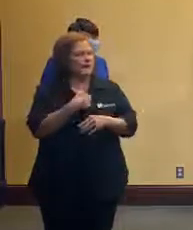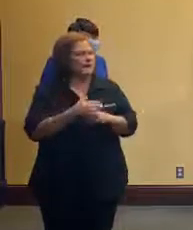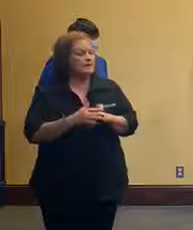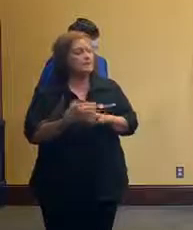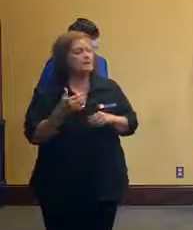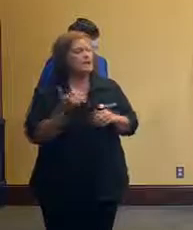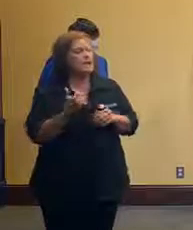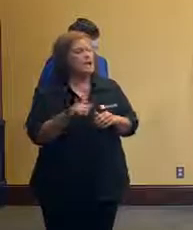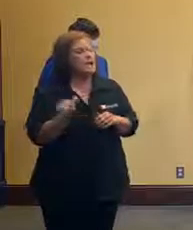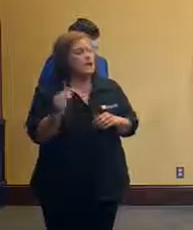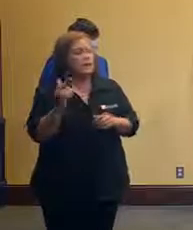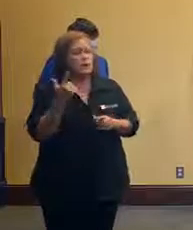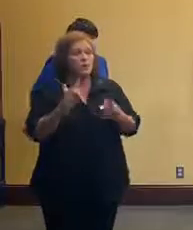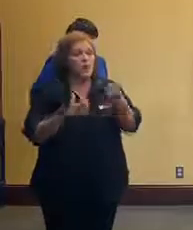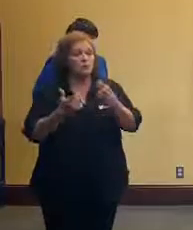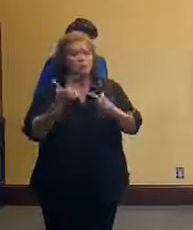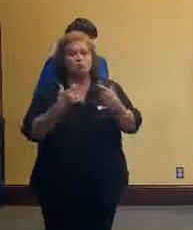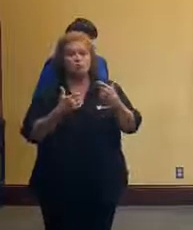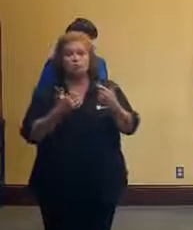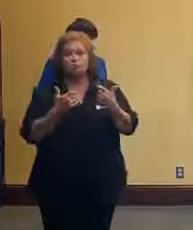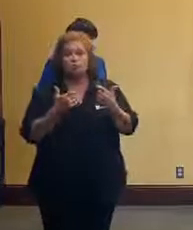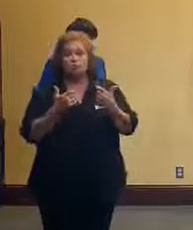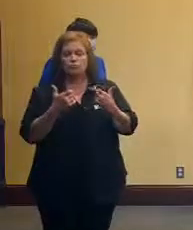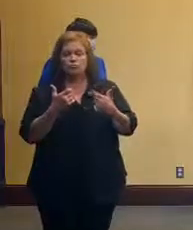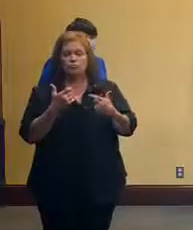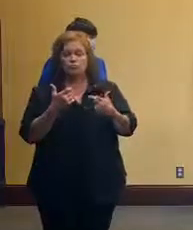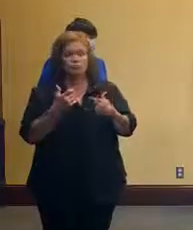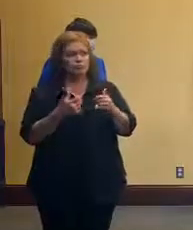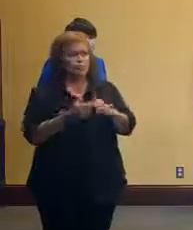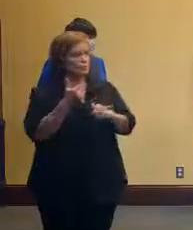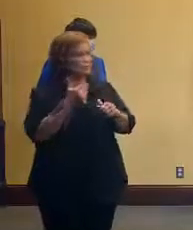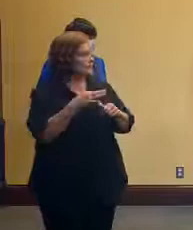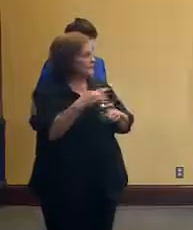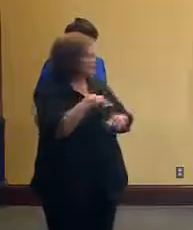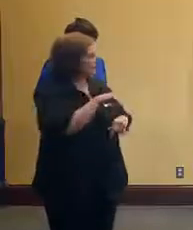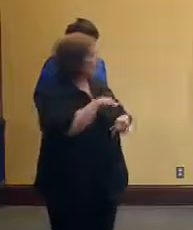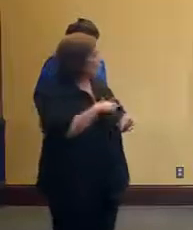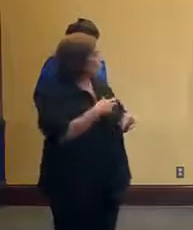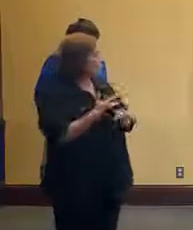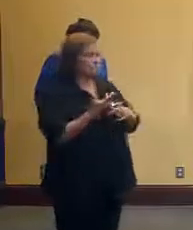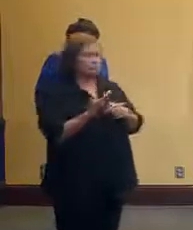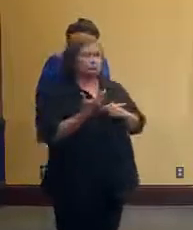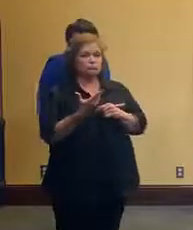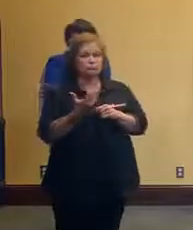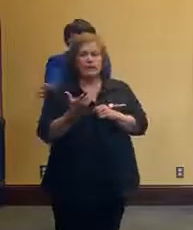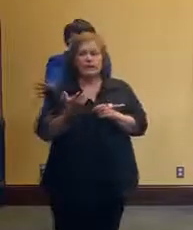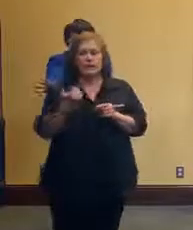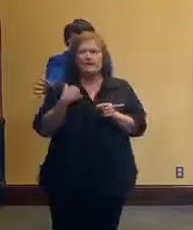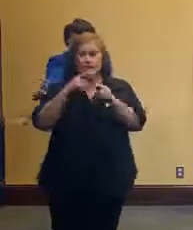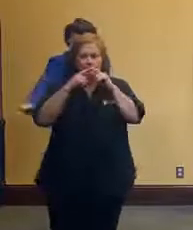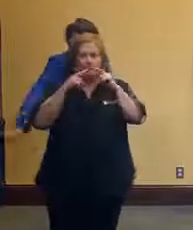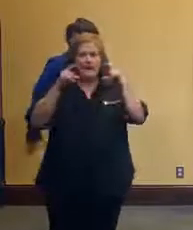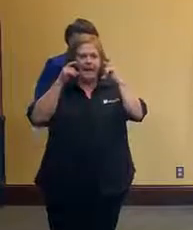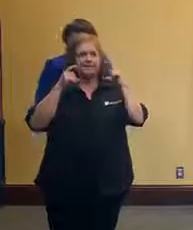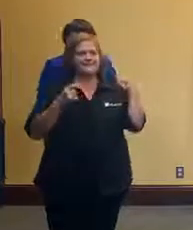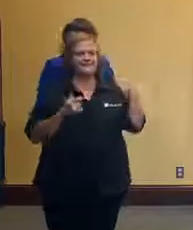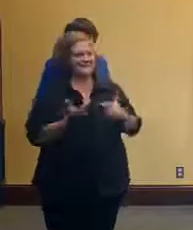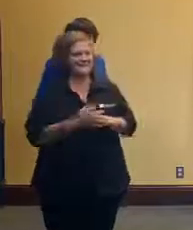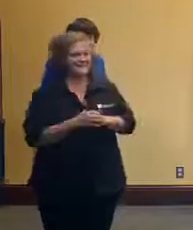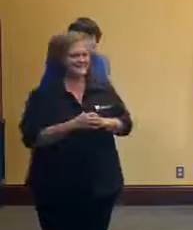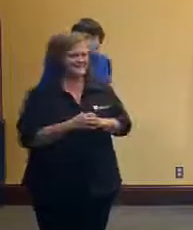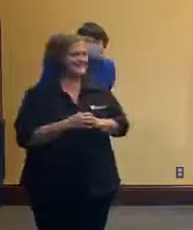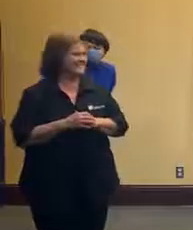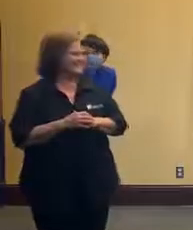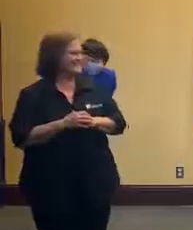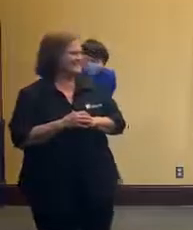answer questions, probably mostly for Gilbert Recession. I have my mask on. Anyway.